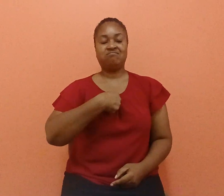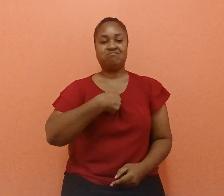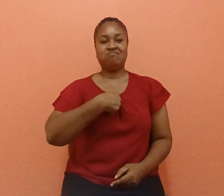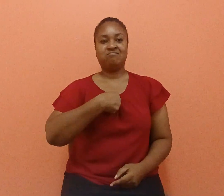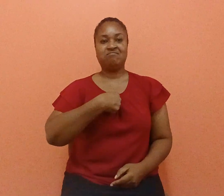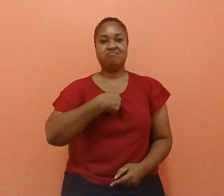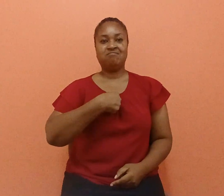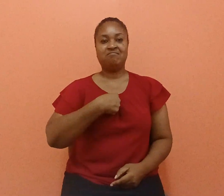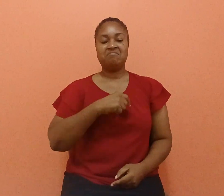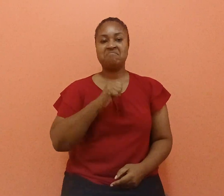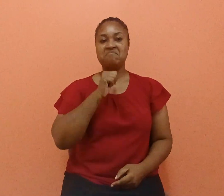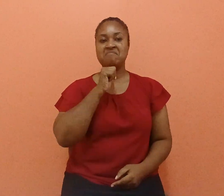not